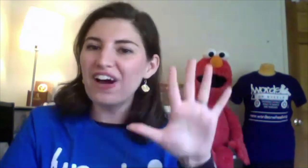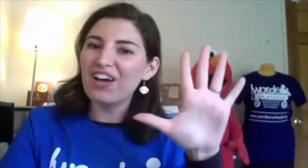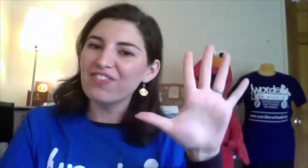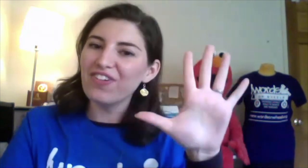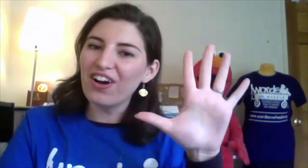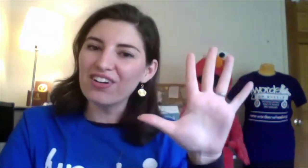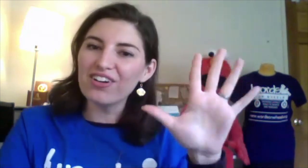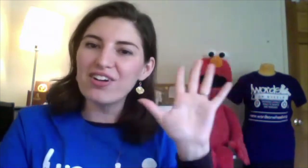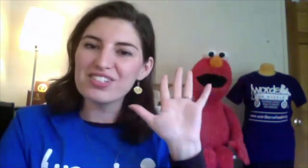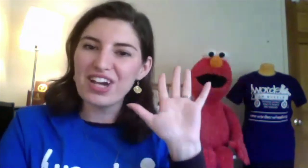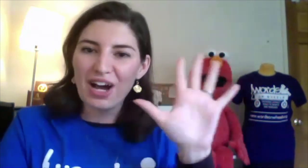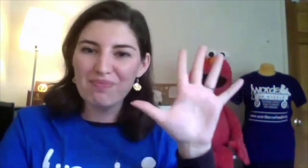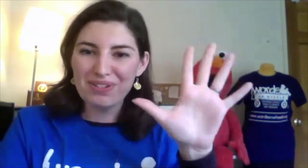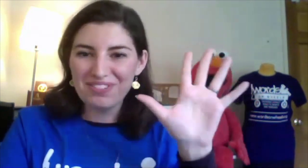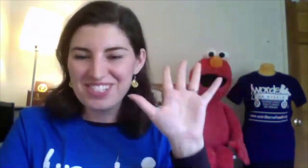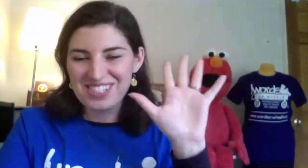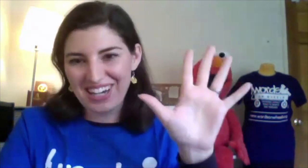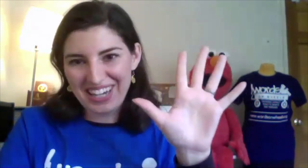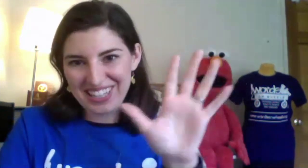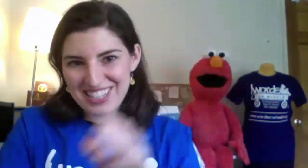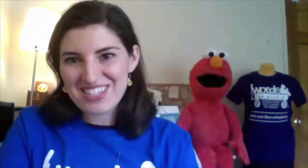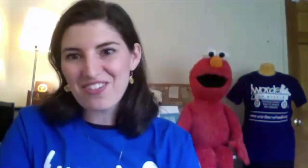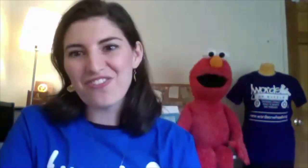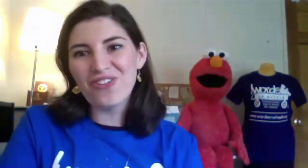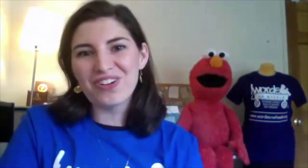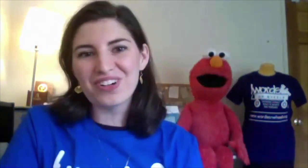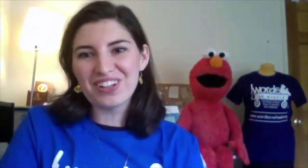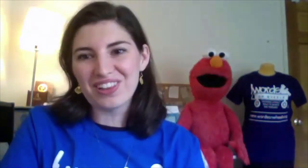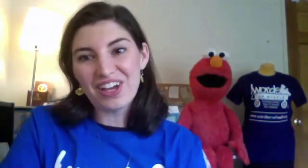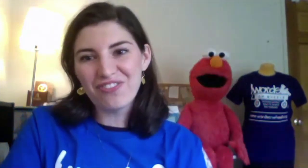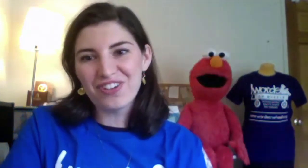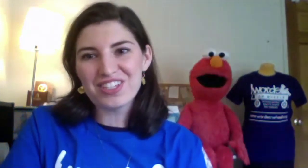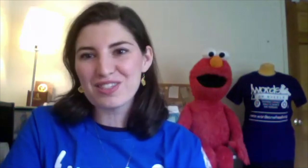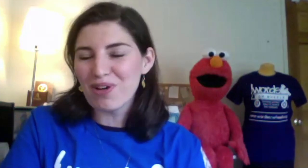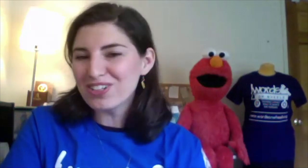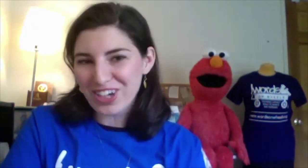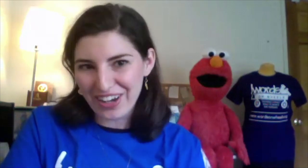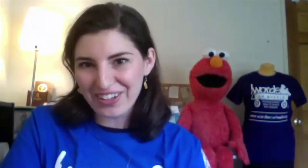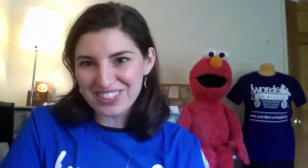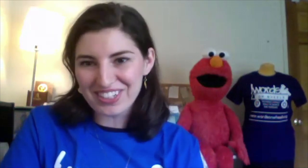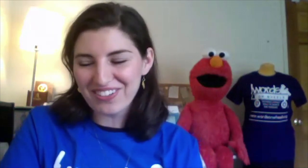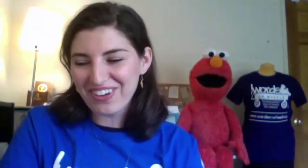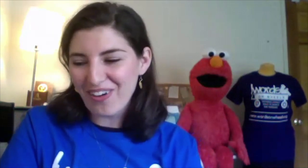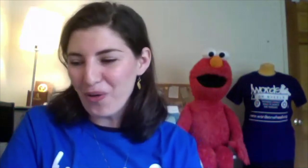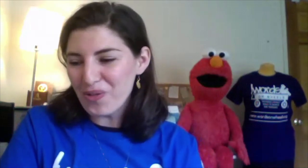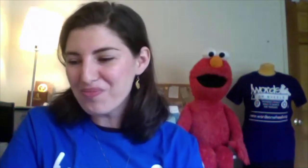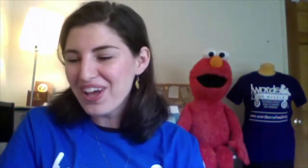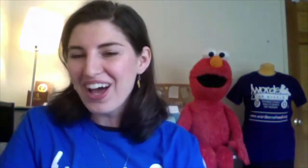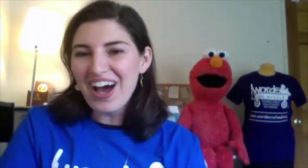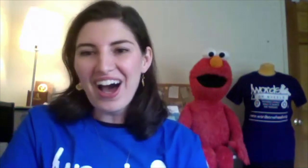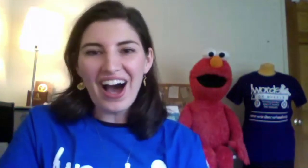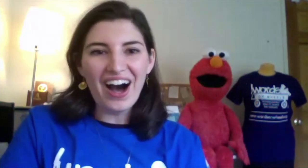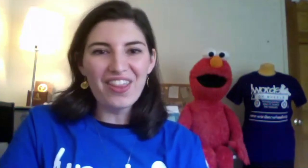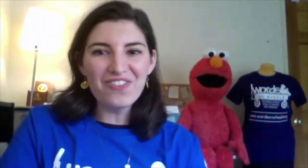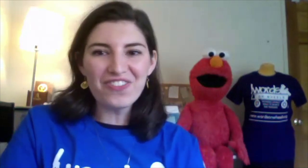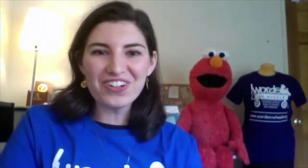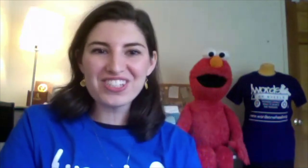of our top signs for life with a small child in your home. The first